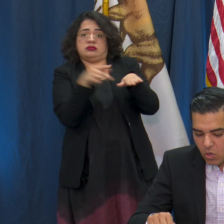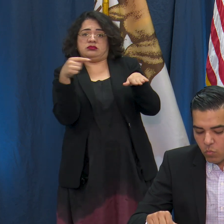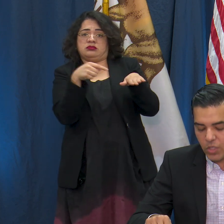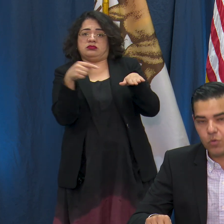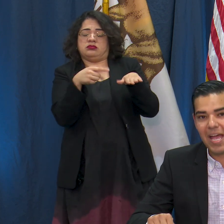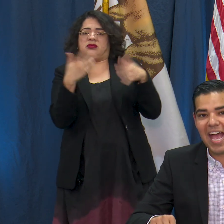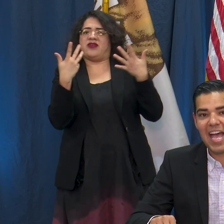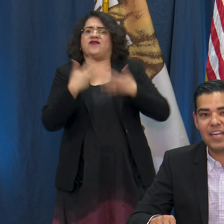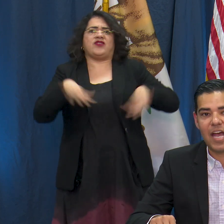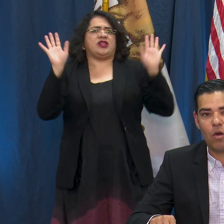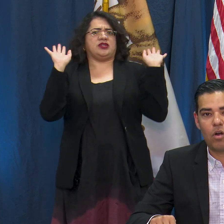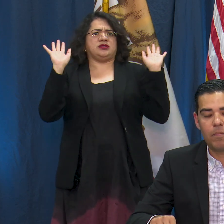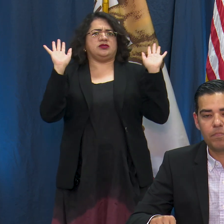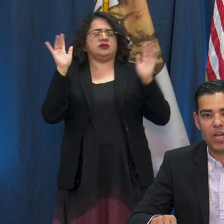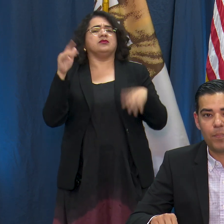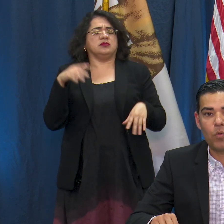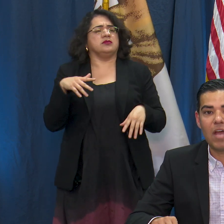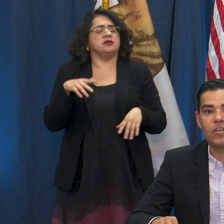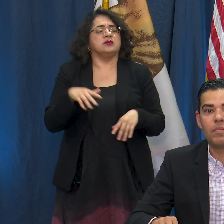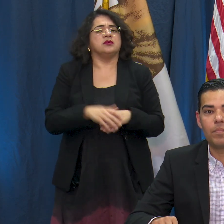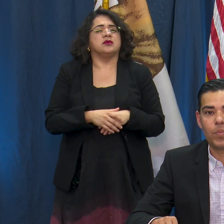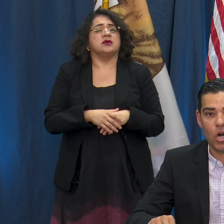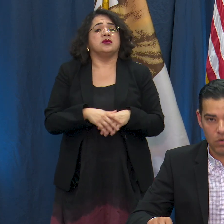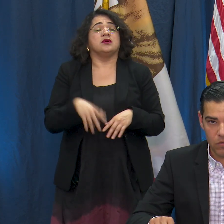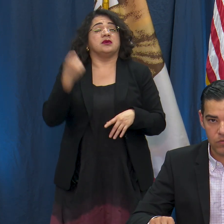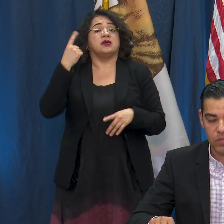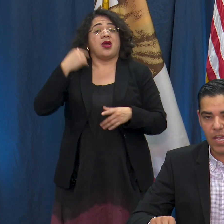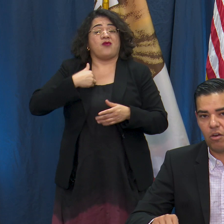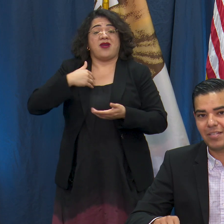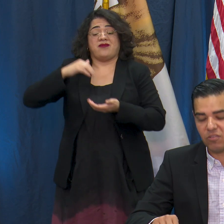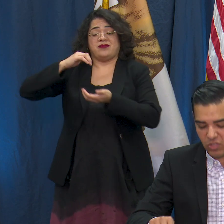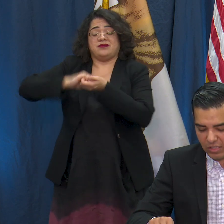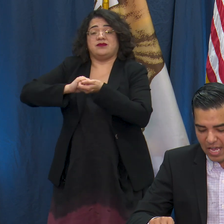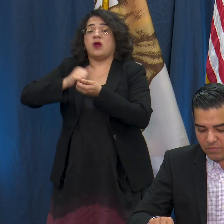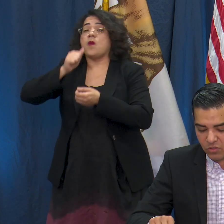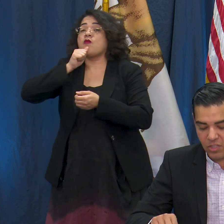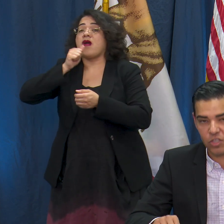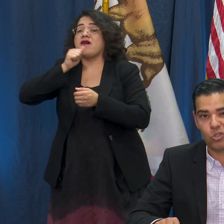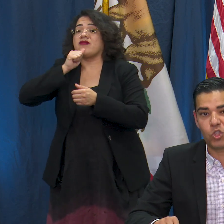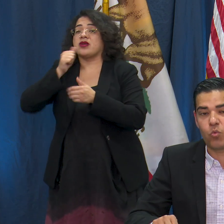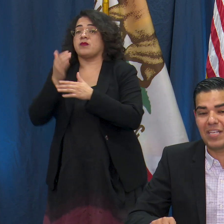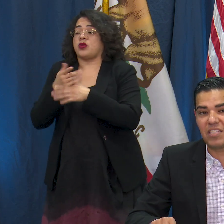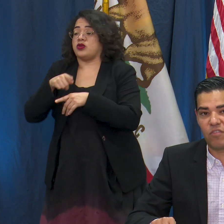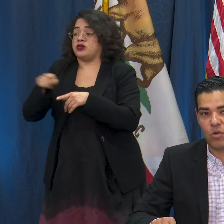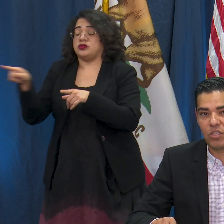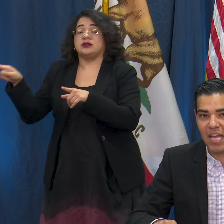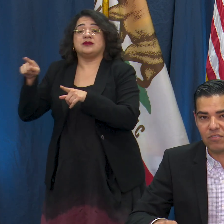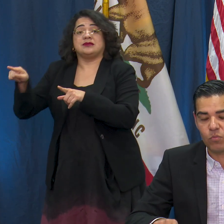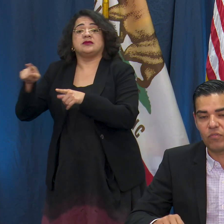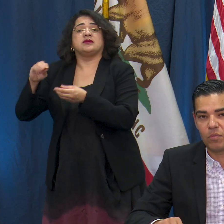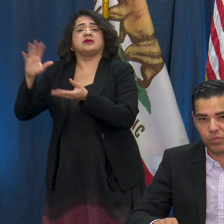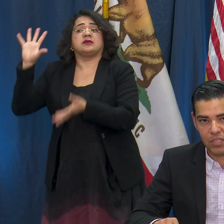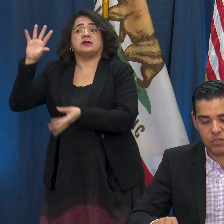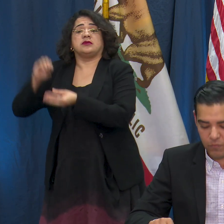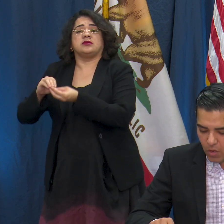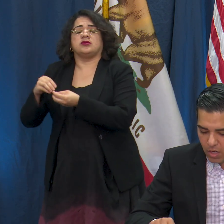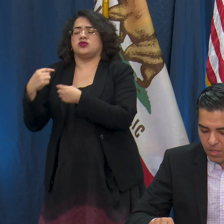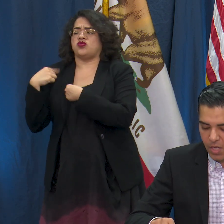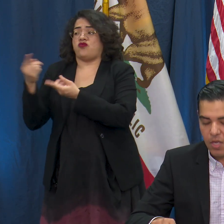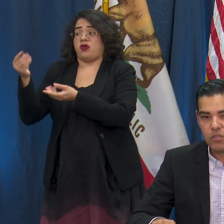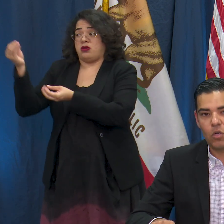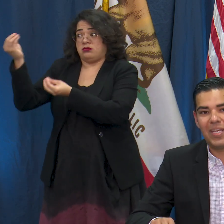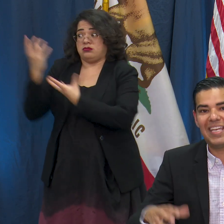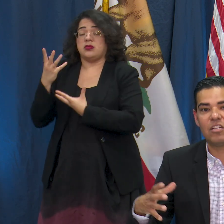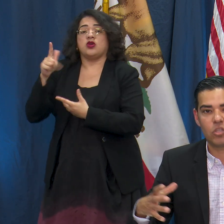centers. When you add our private partners at our testing labs, that's an additional 2,700 tests that we've completed so